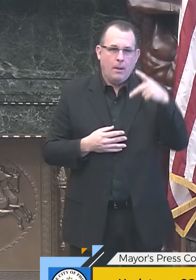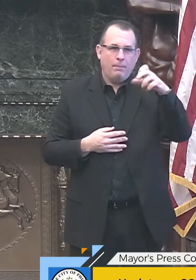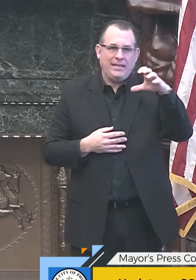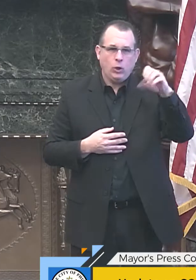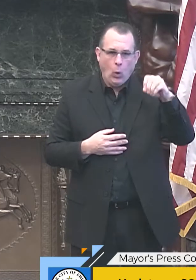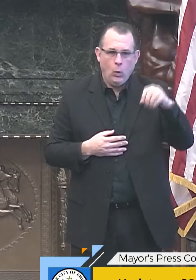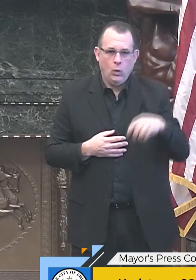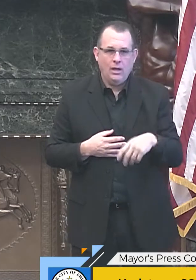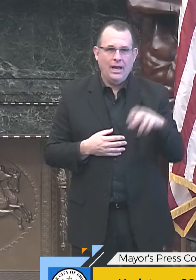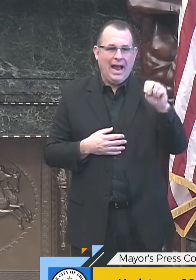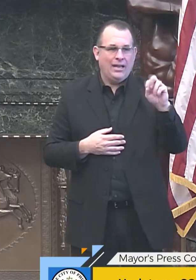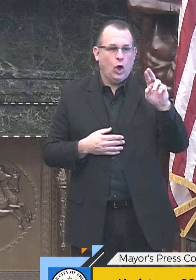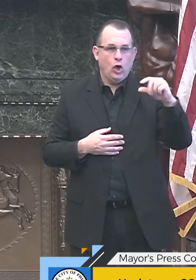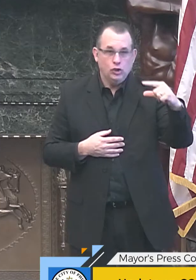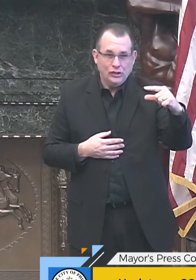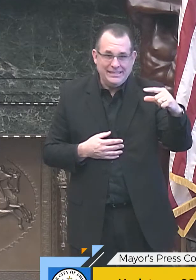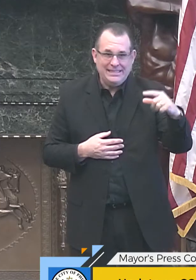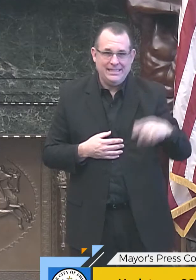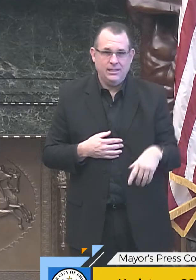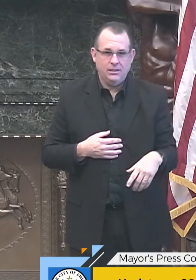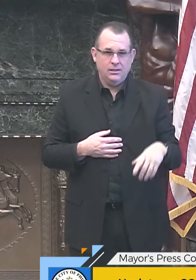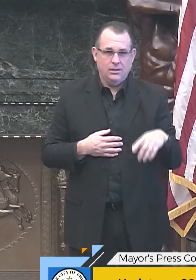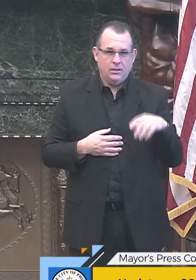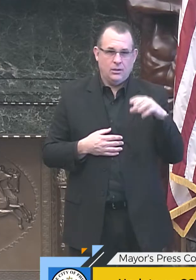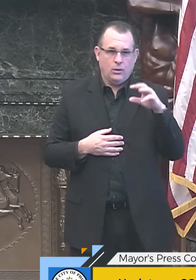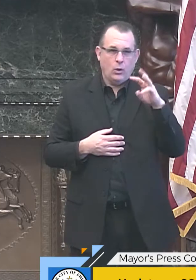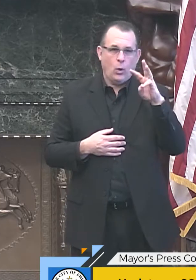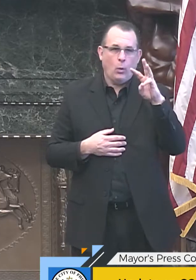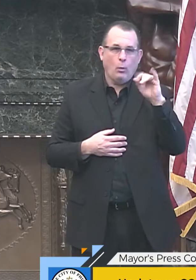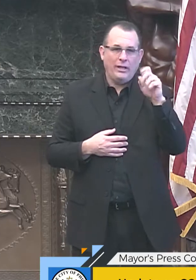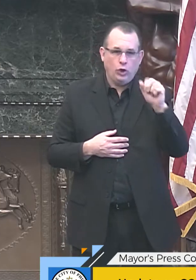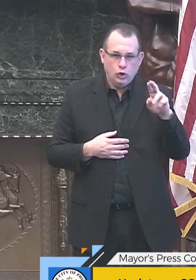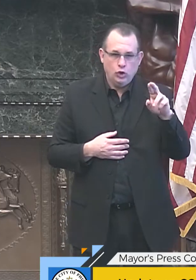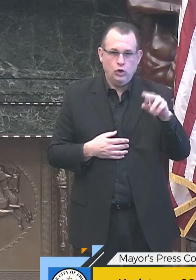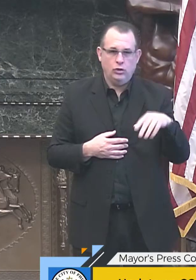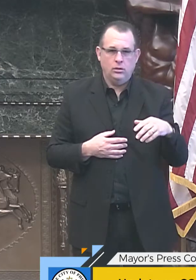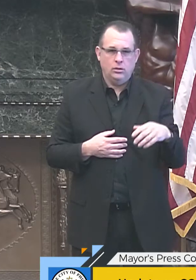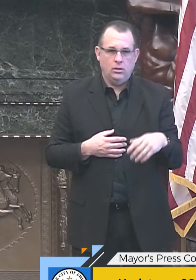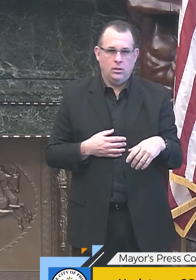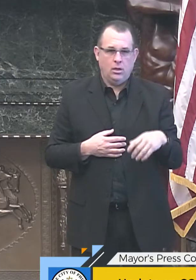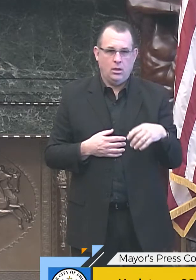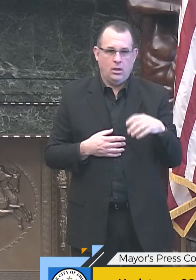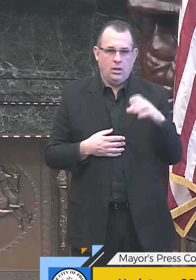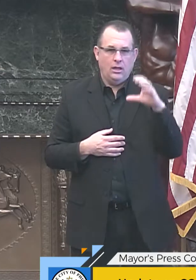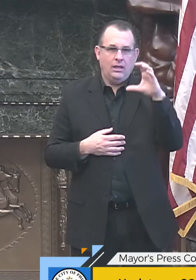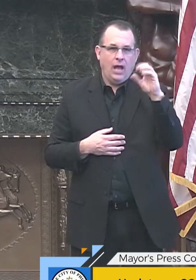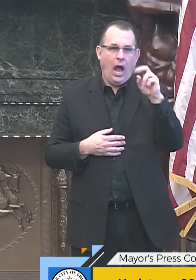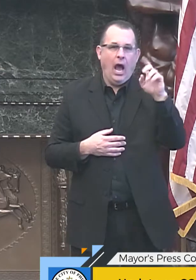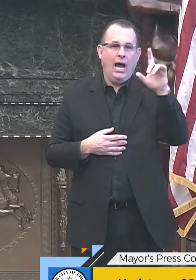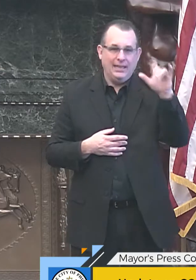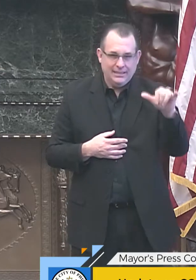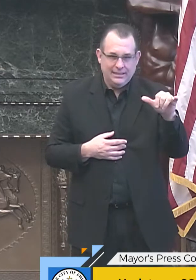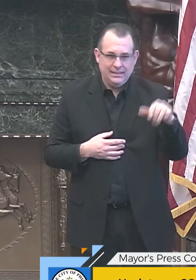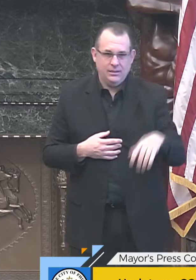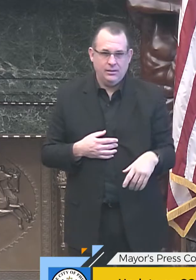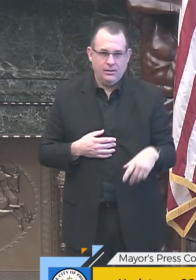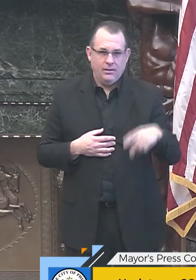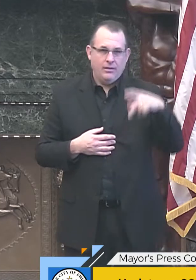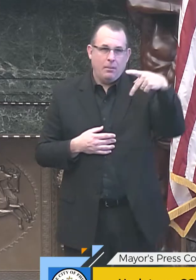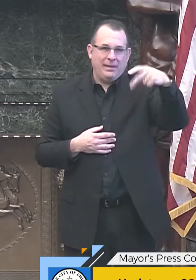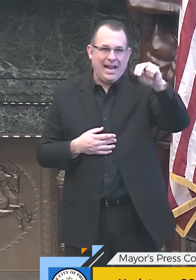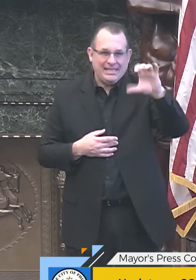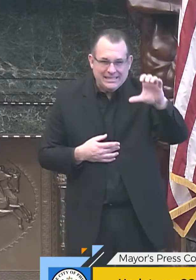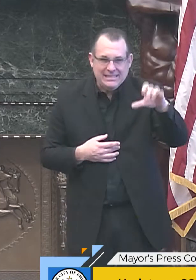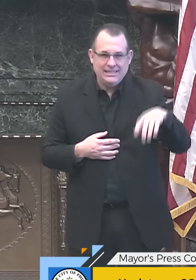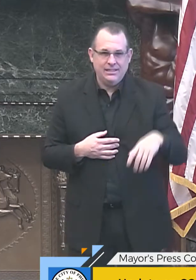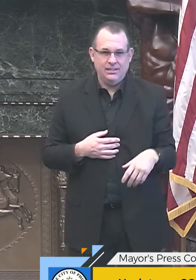Foundation, PNC Foundation, Novo Nordisk, and Nationwide Foundation. To the 1,800 of you that have